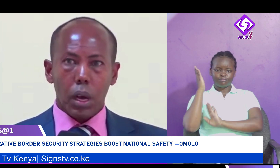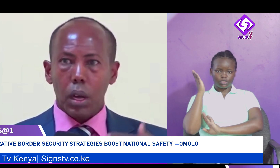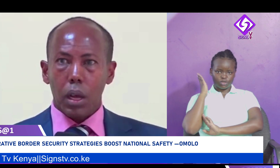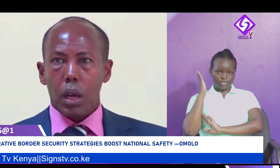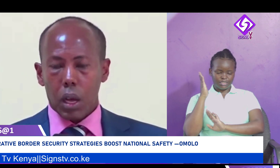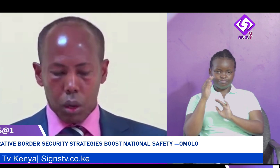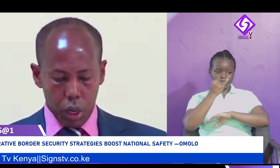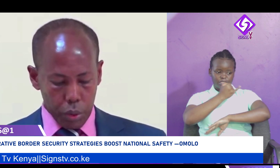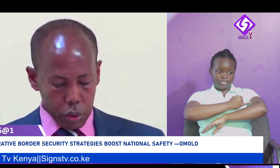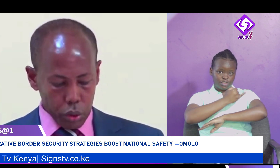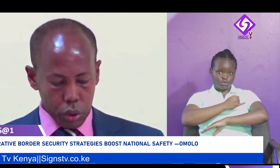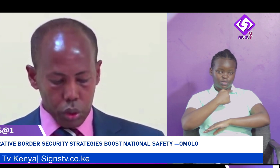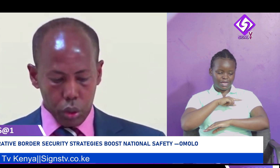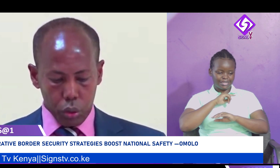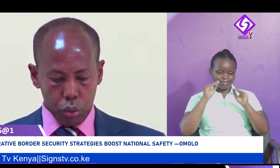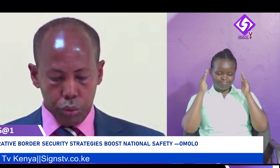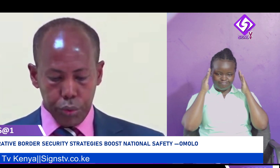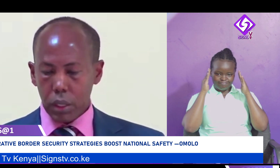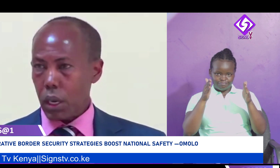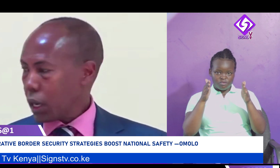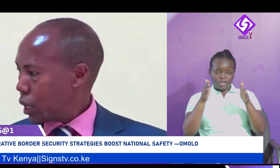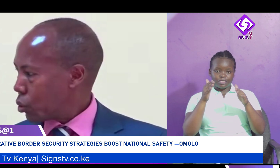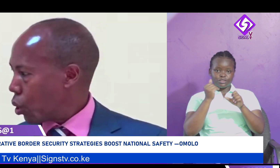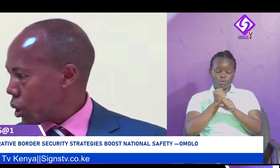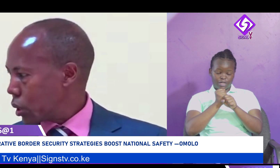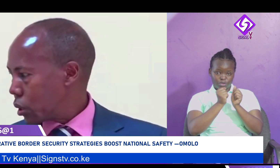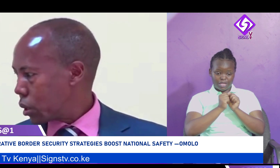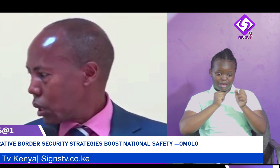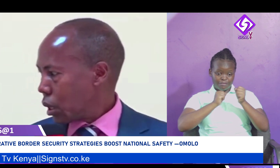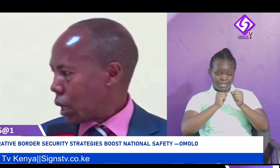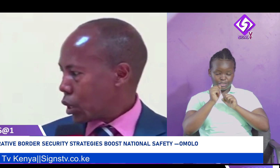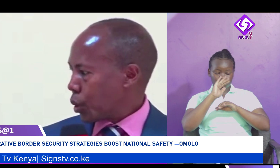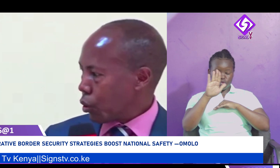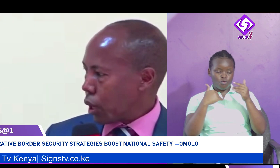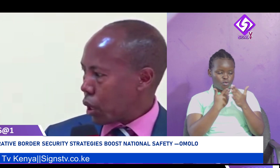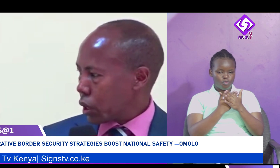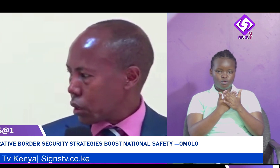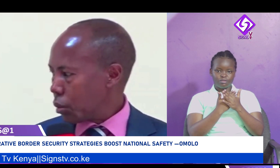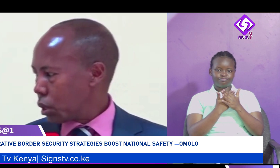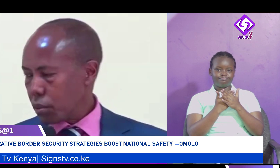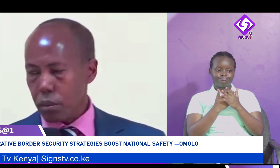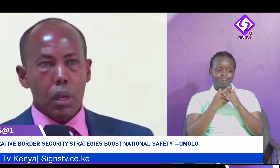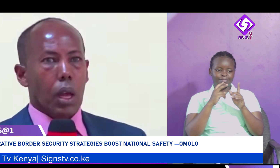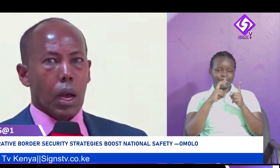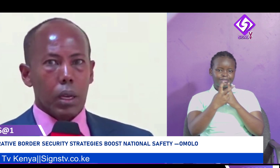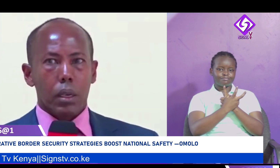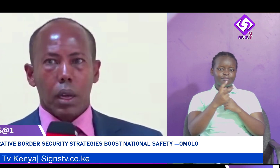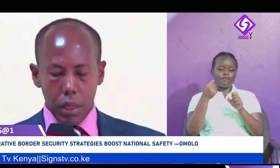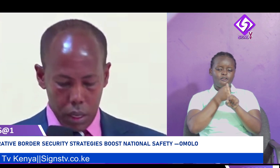endeavor collaboration to fight against all this, the aspect of violent extremism and